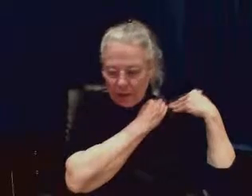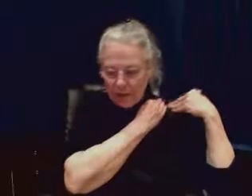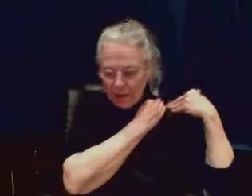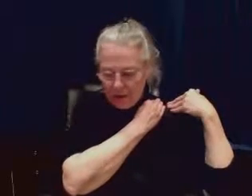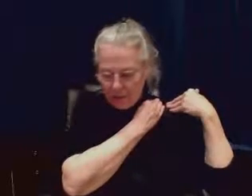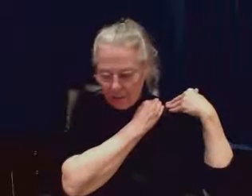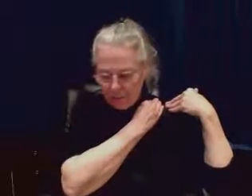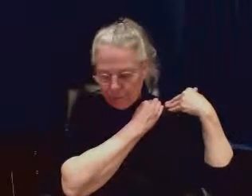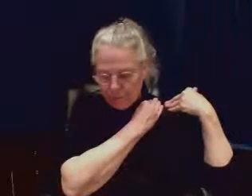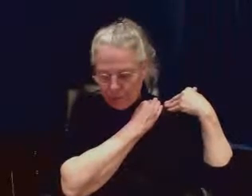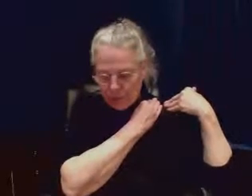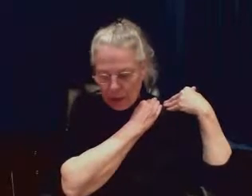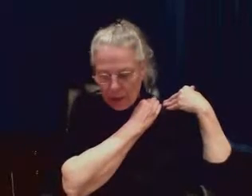Responsibility there.